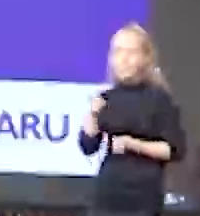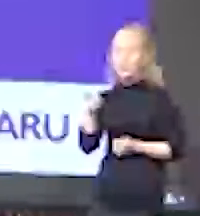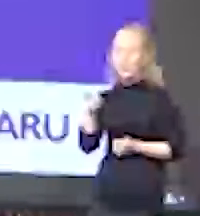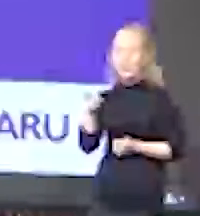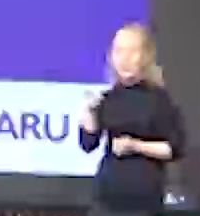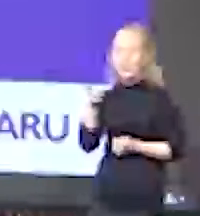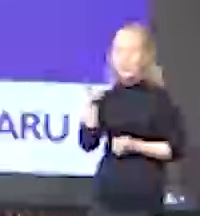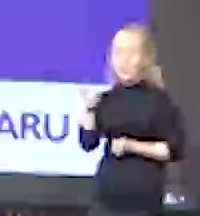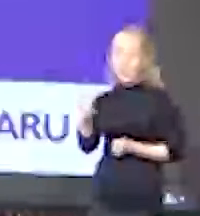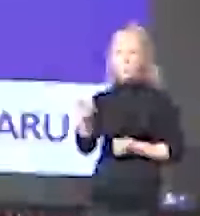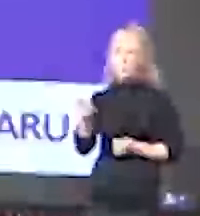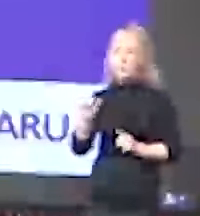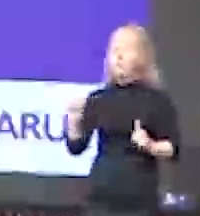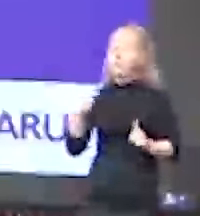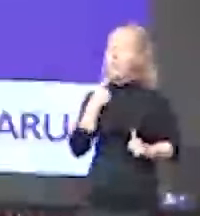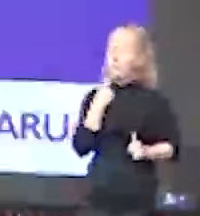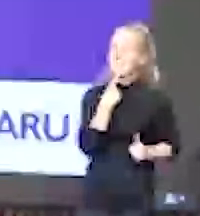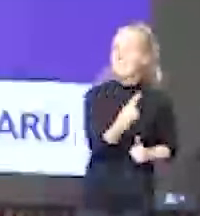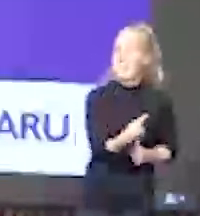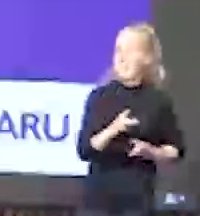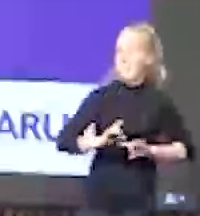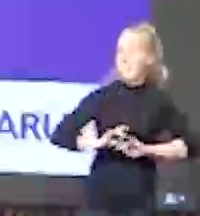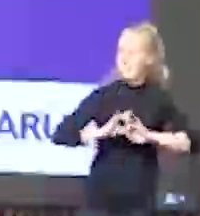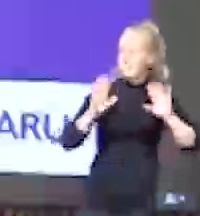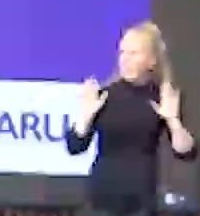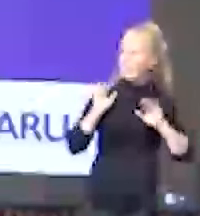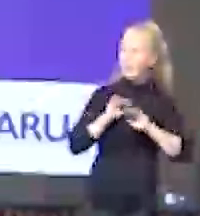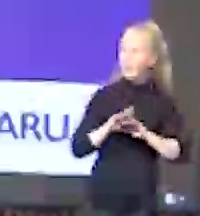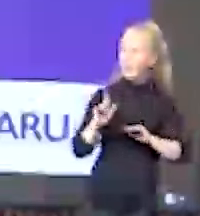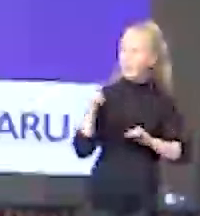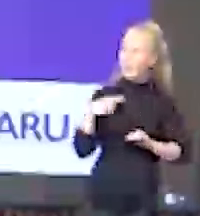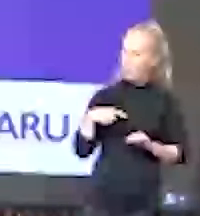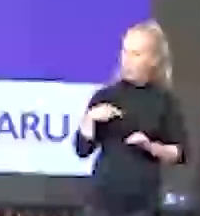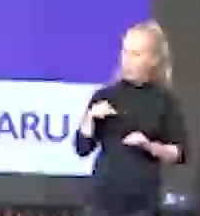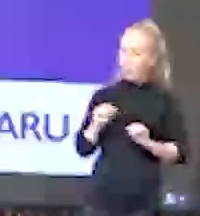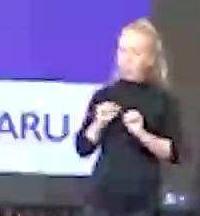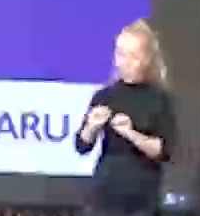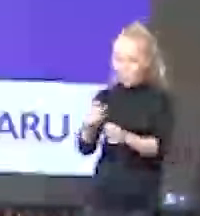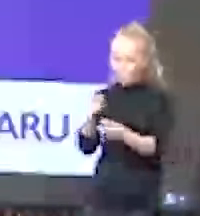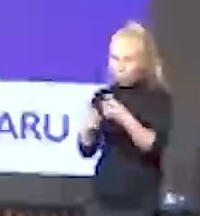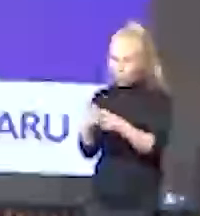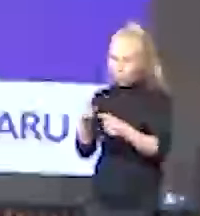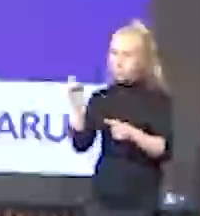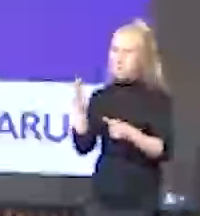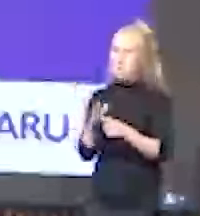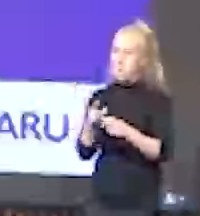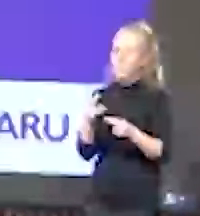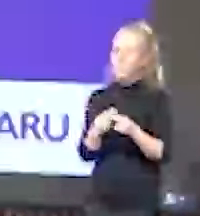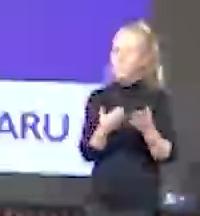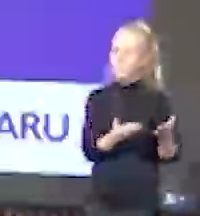been really clear with the politician about exactly why this matters to them and what it is that you're seeking them to do.